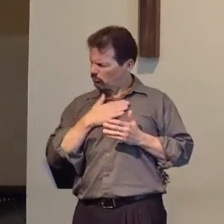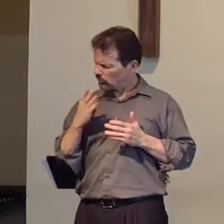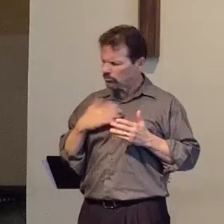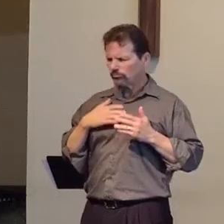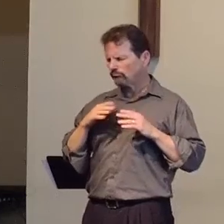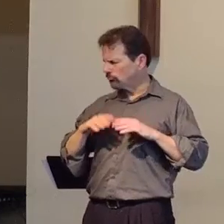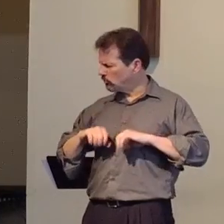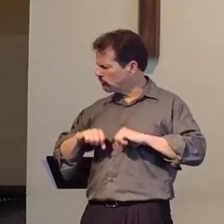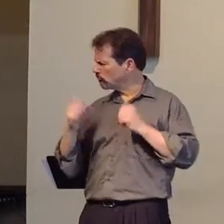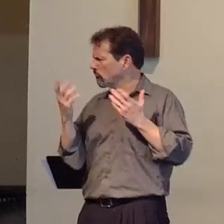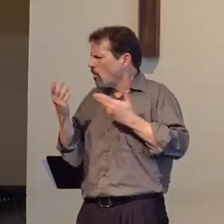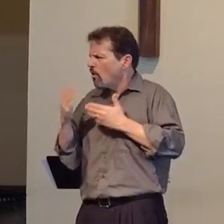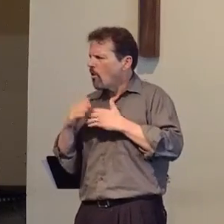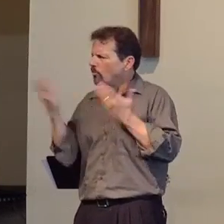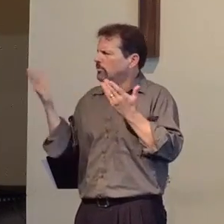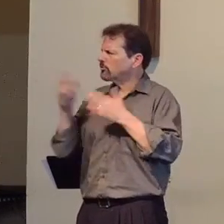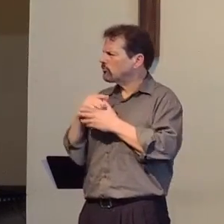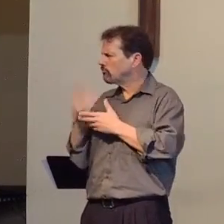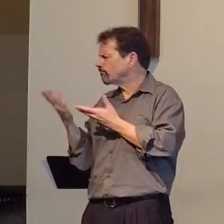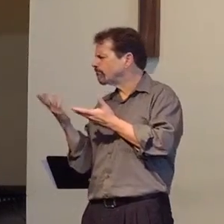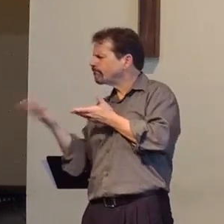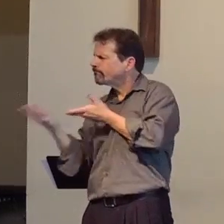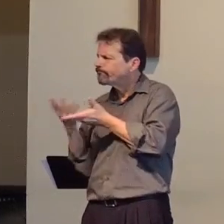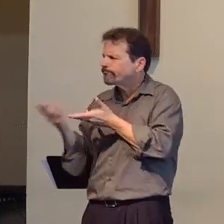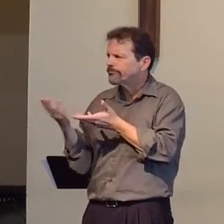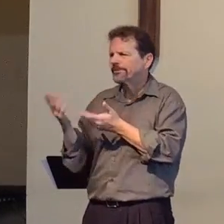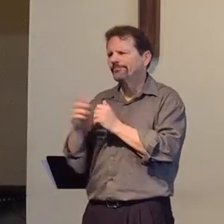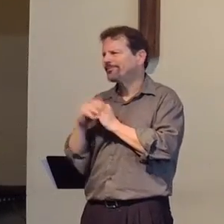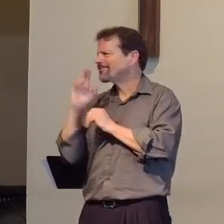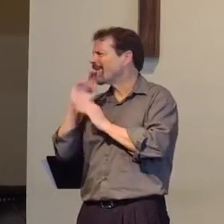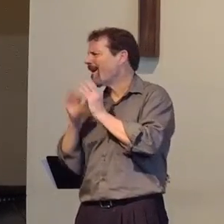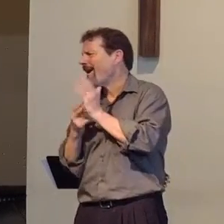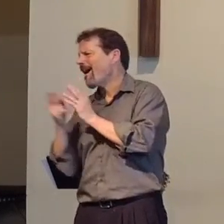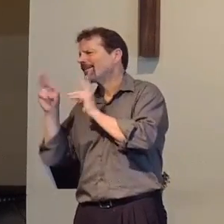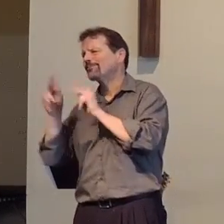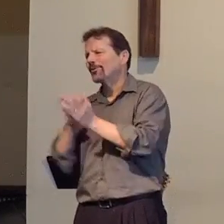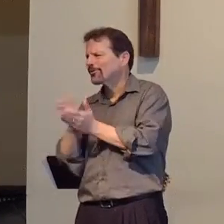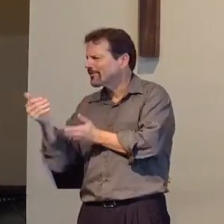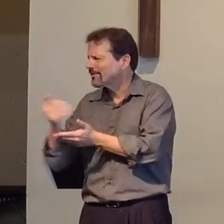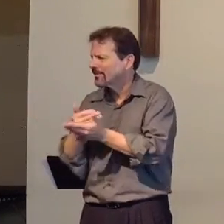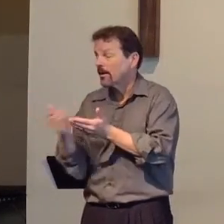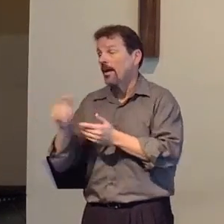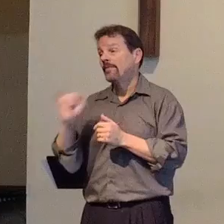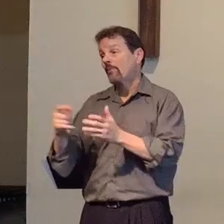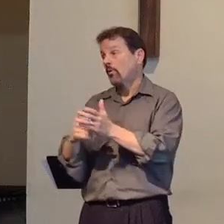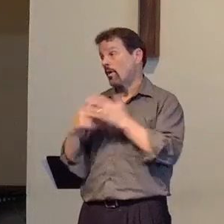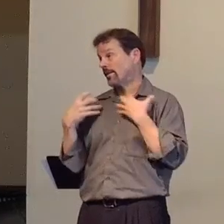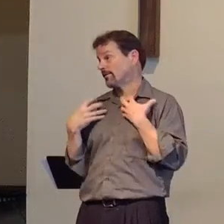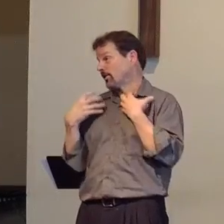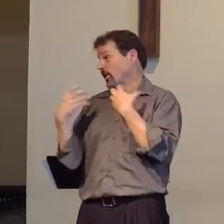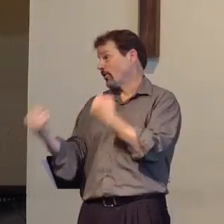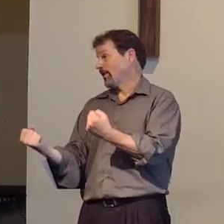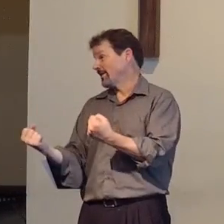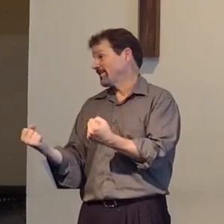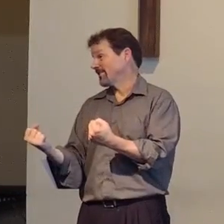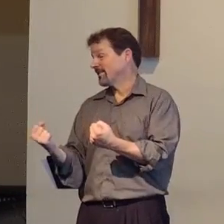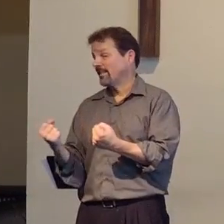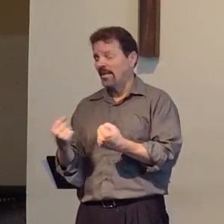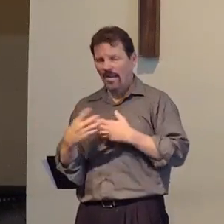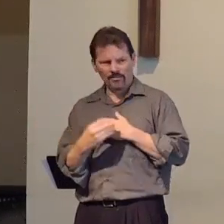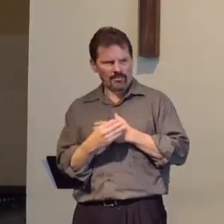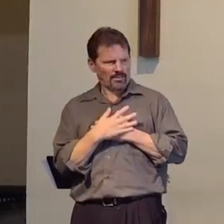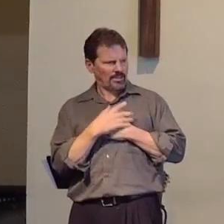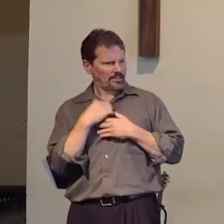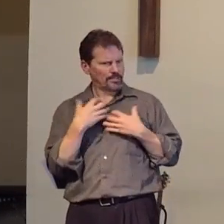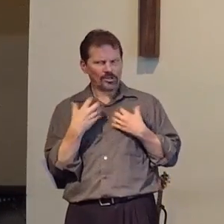her stressors, and just being so true to who she is. And that takes courage, and it gives me courage, and I'm sure many